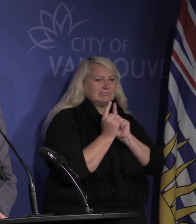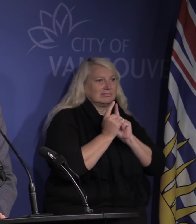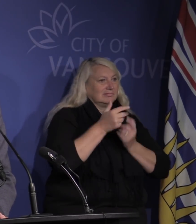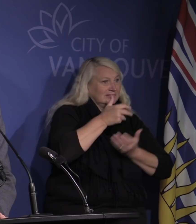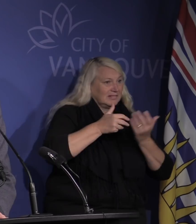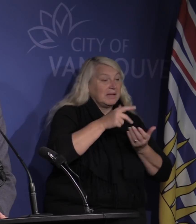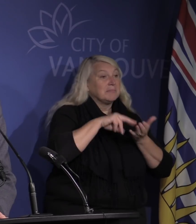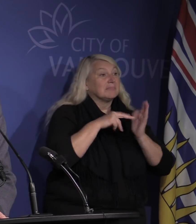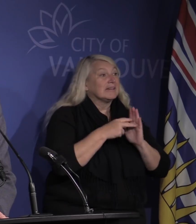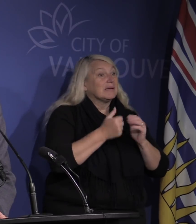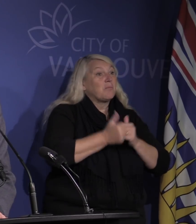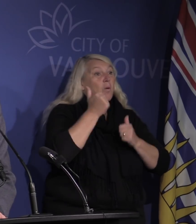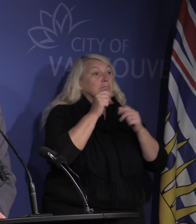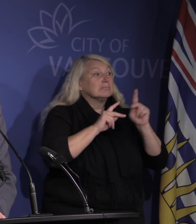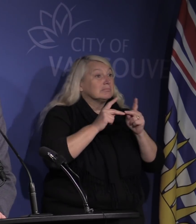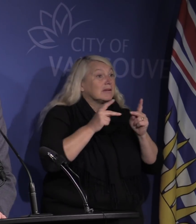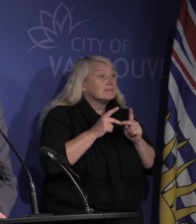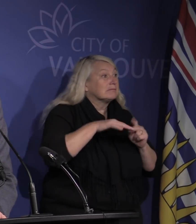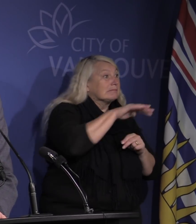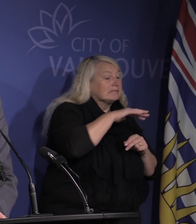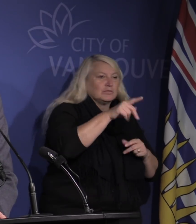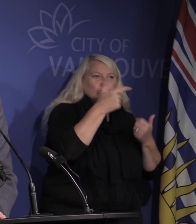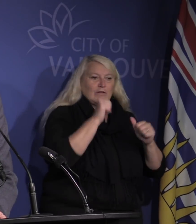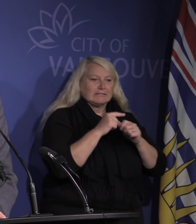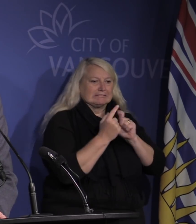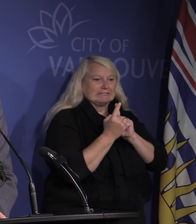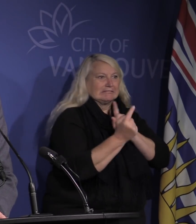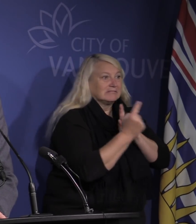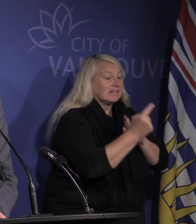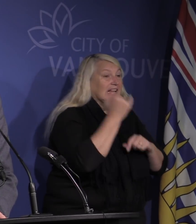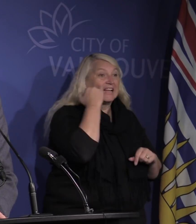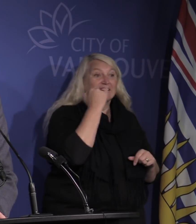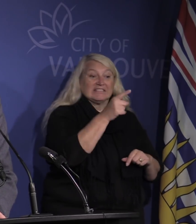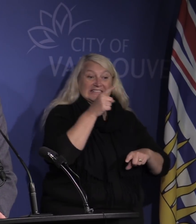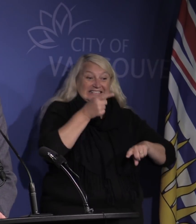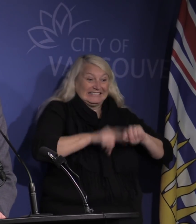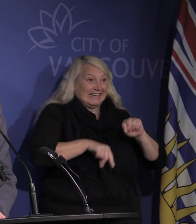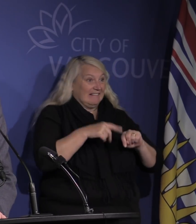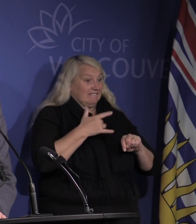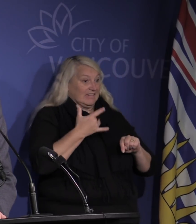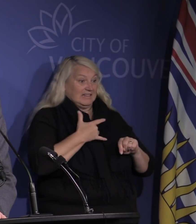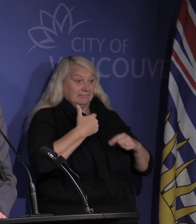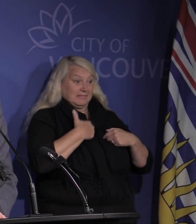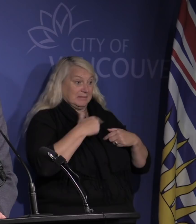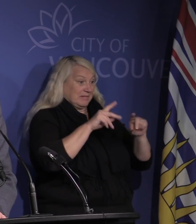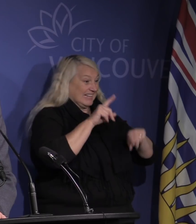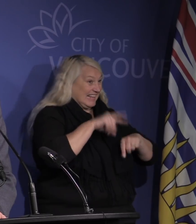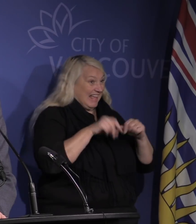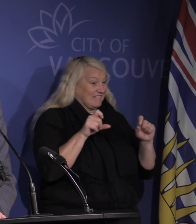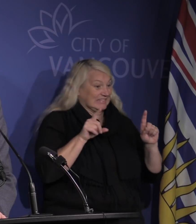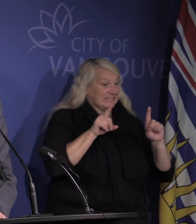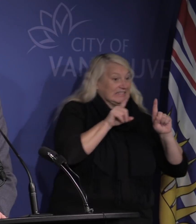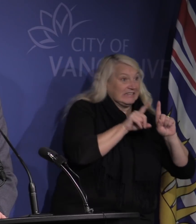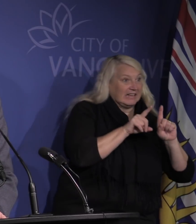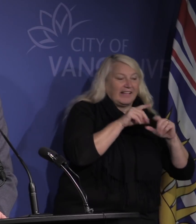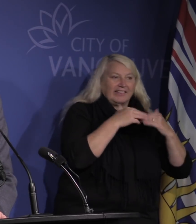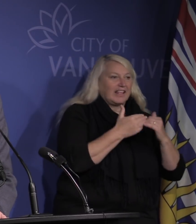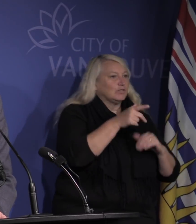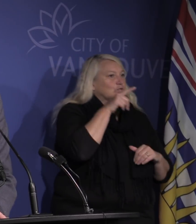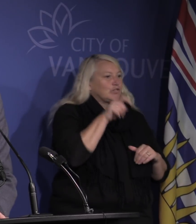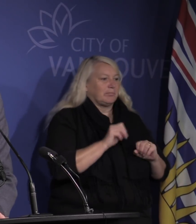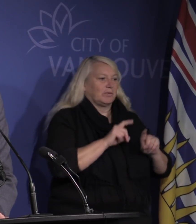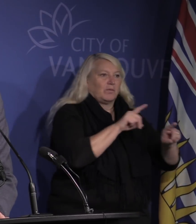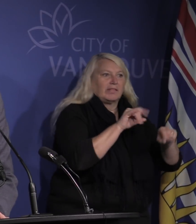interactions in most places. If you cannot guarantee a safe physical distance between you and other people, you should not be at that